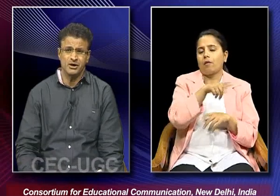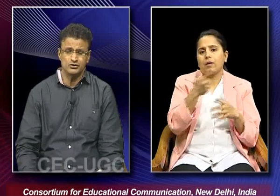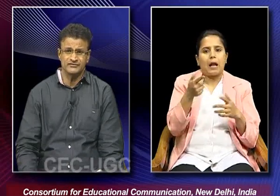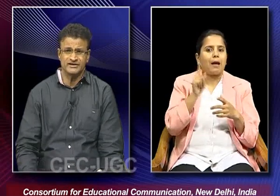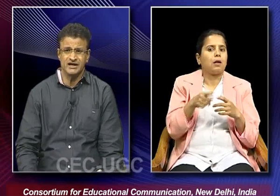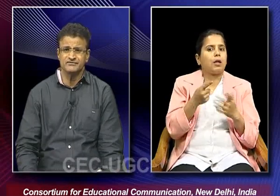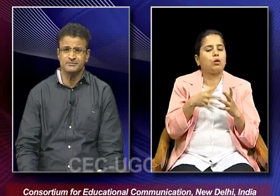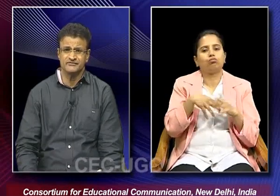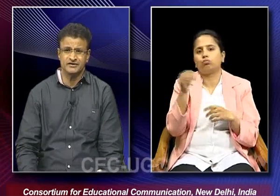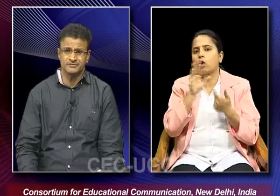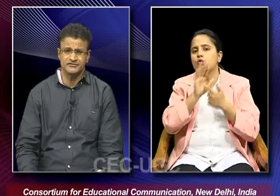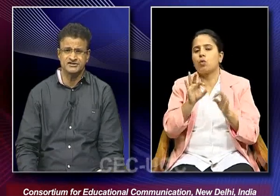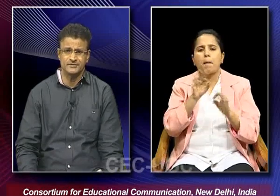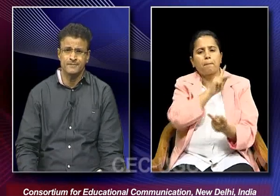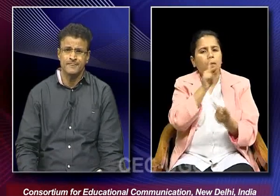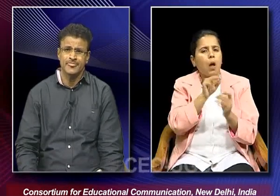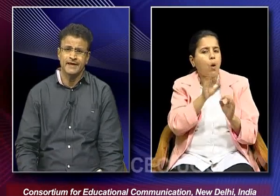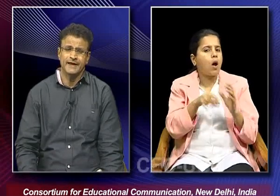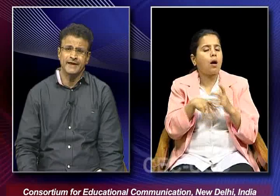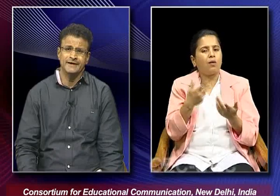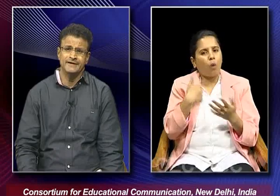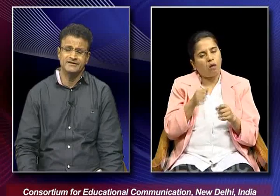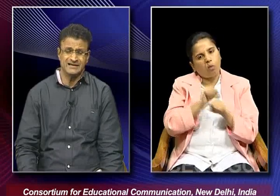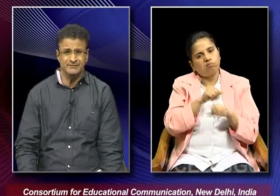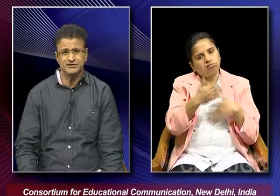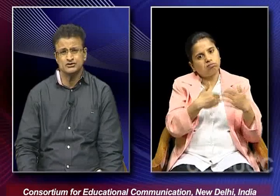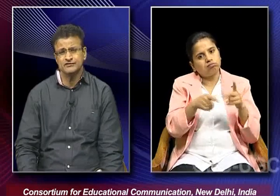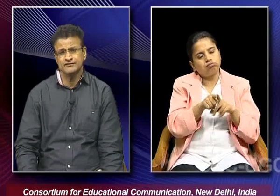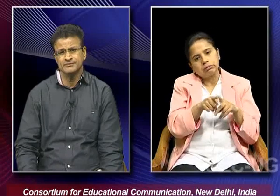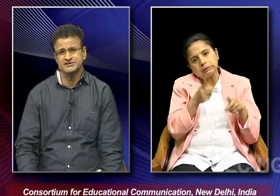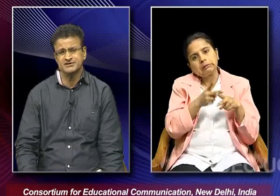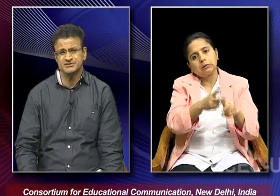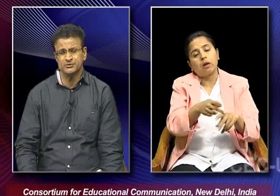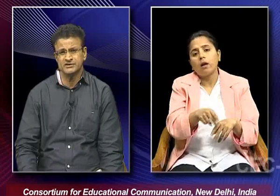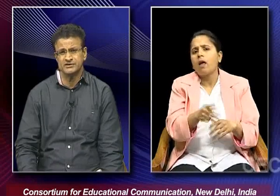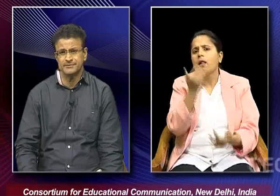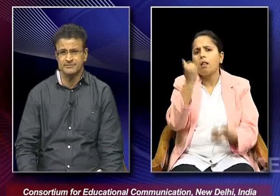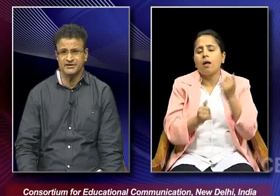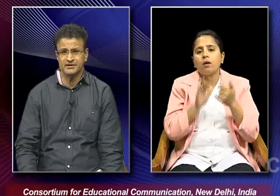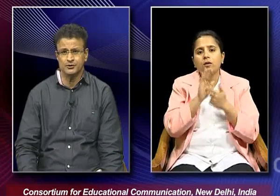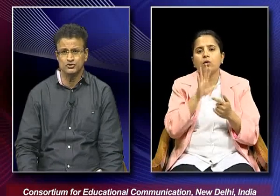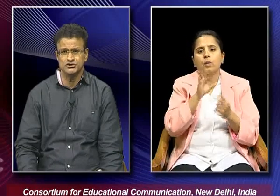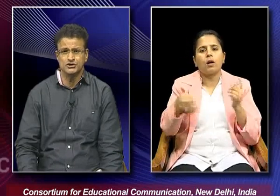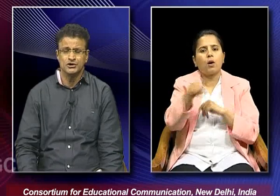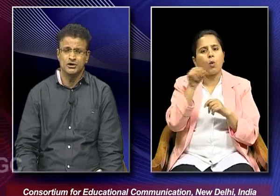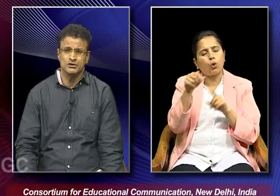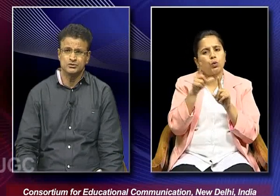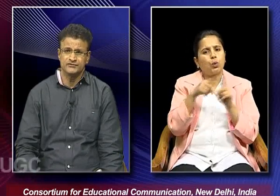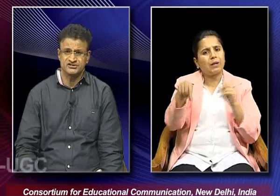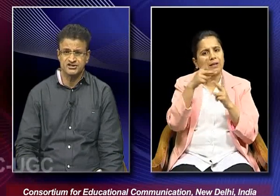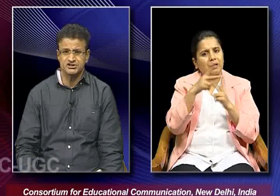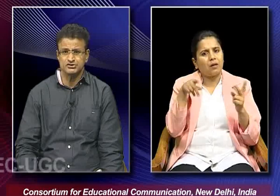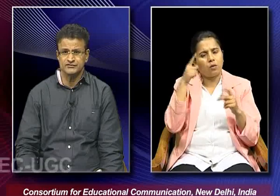come out of that kind of a profession. And the climax of the film basically supported a pragmatic approach to